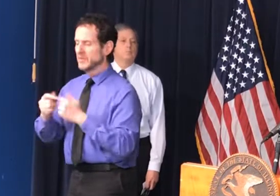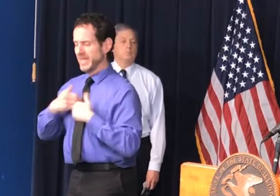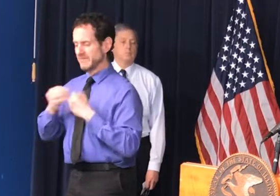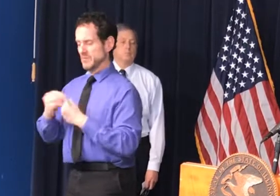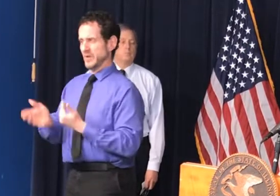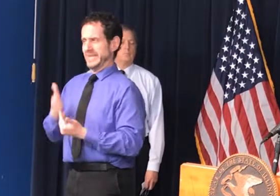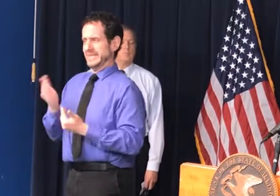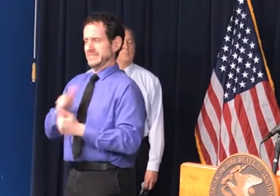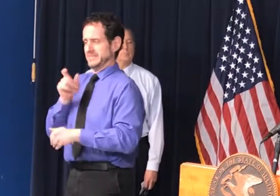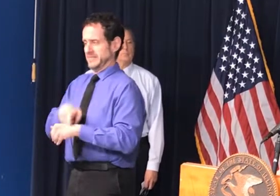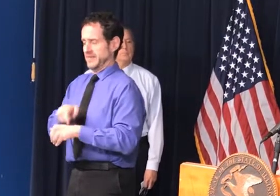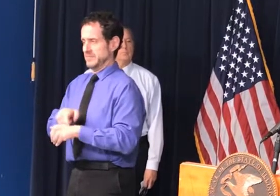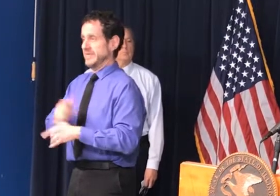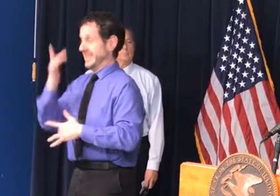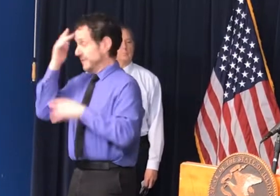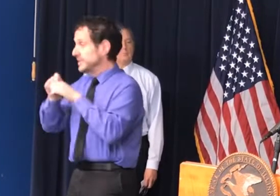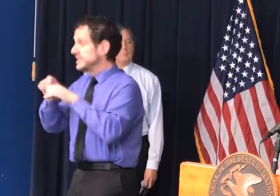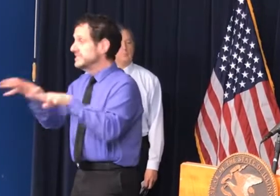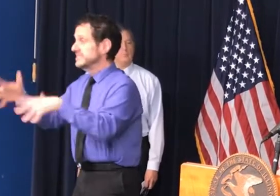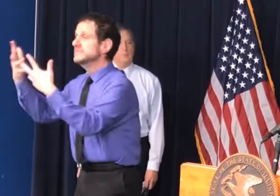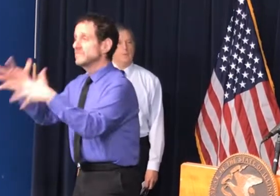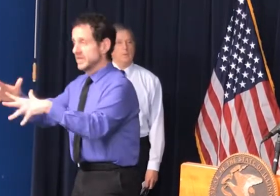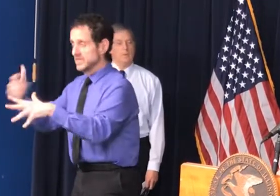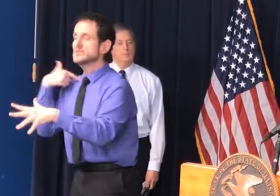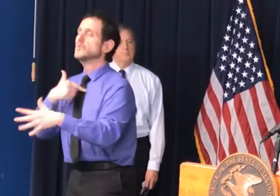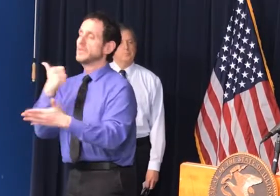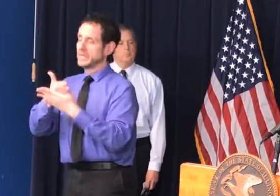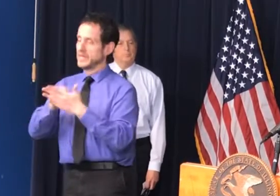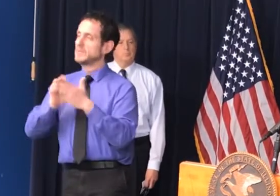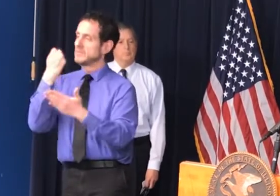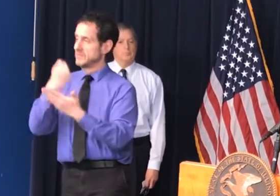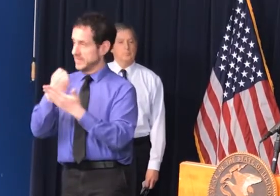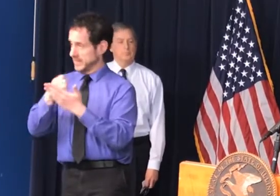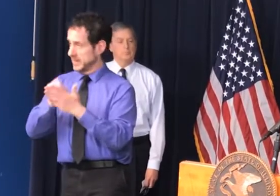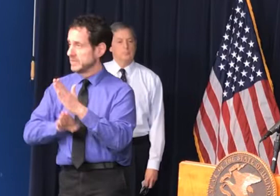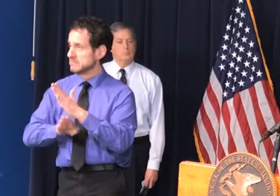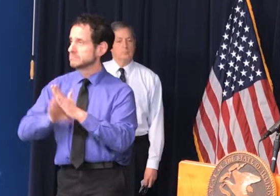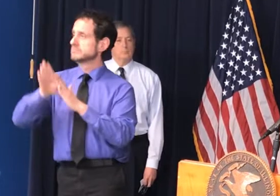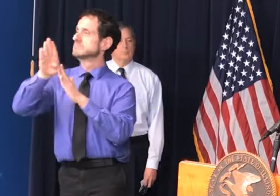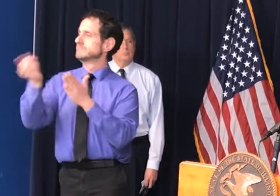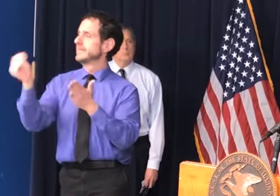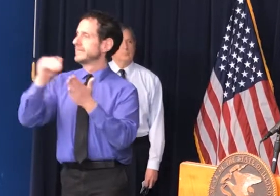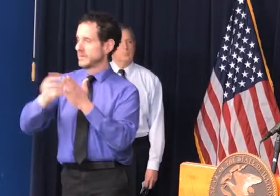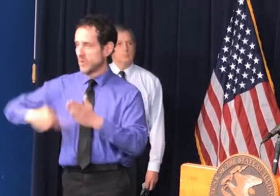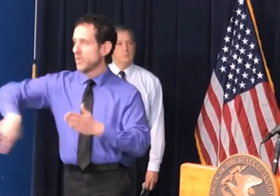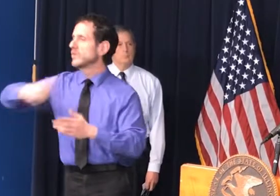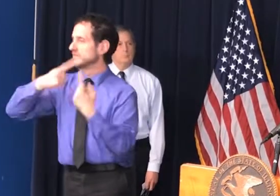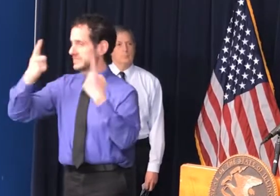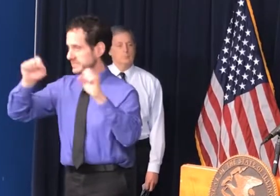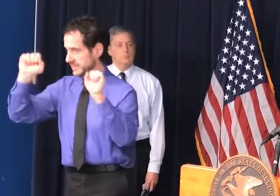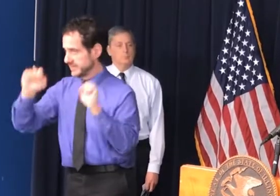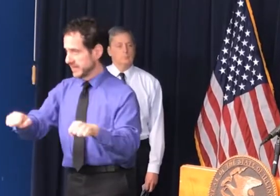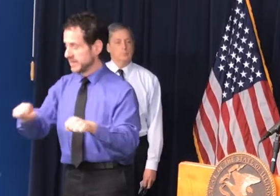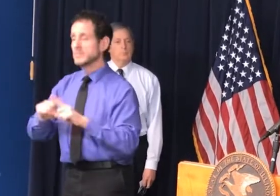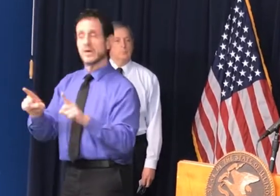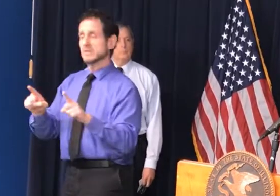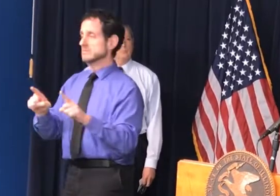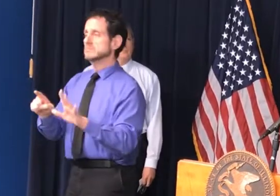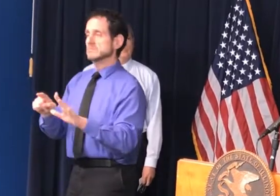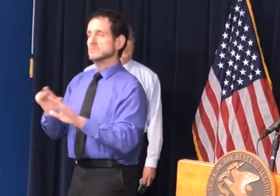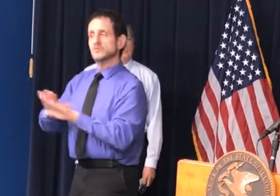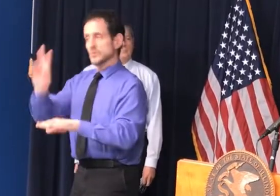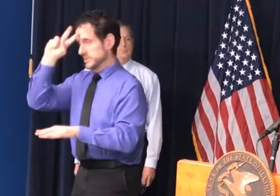through this pandemic and return to a growing economy that lifts all boats. However, make no mistake,